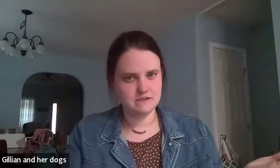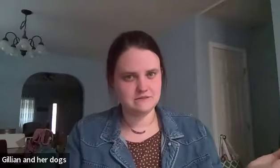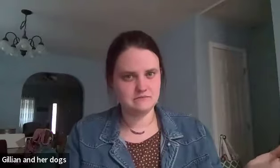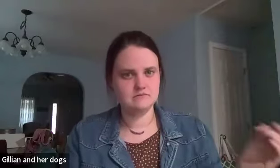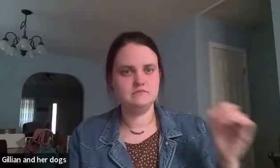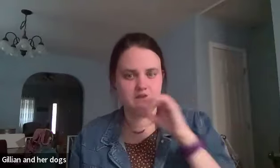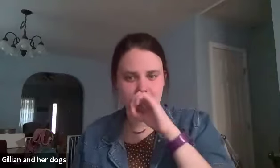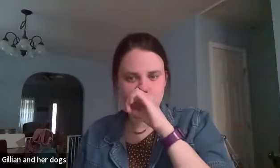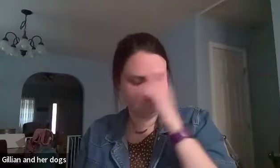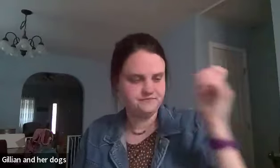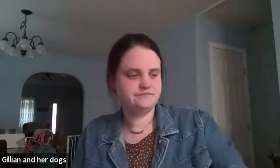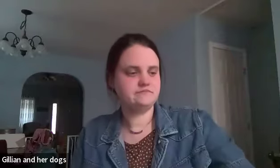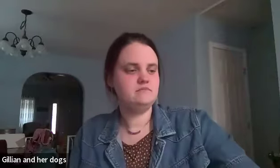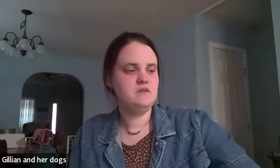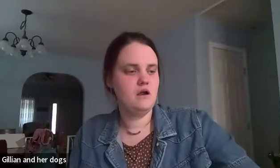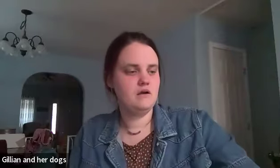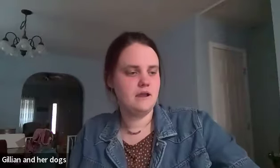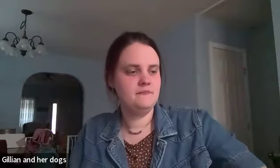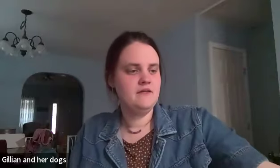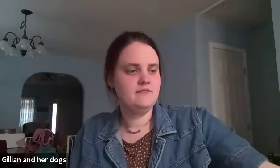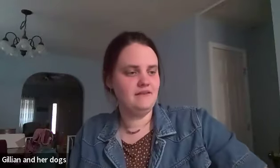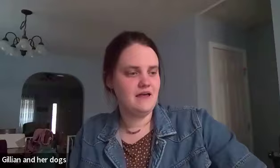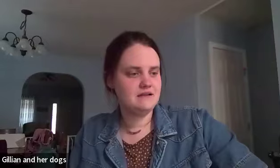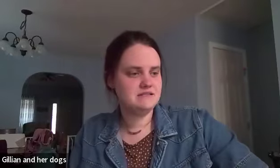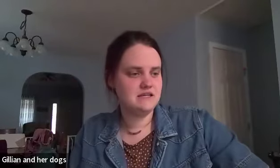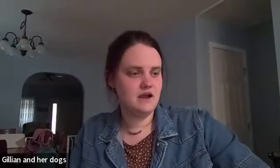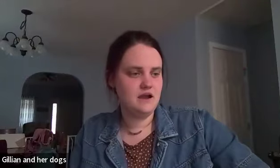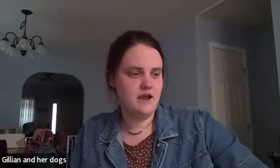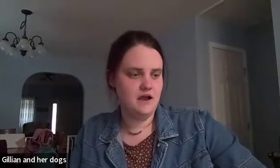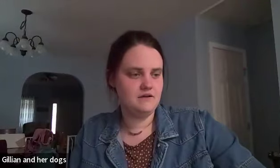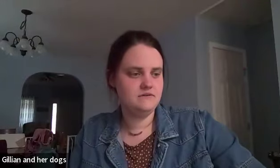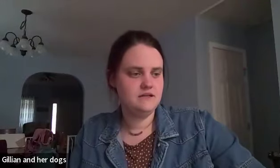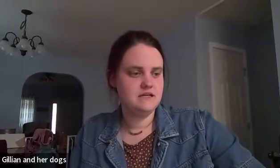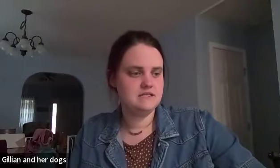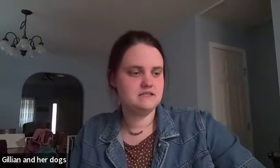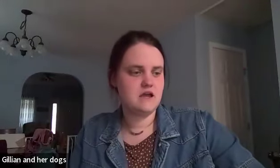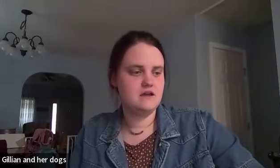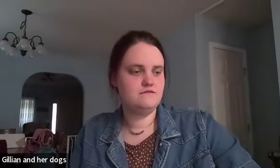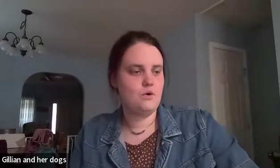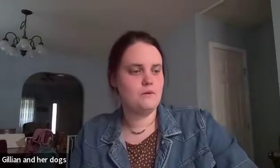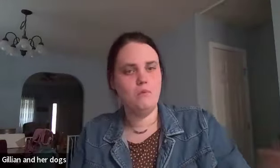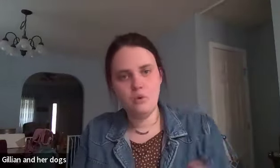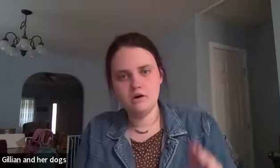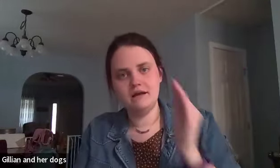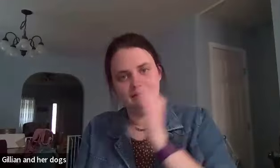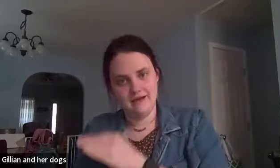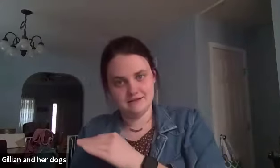across. Okay? All right. The last thing I have is the sign for more and